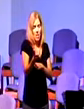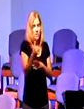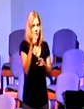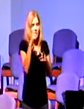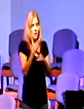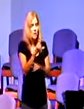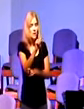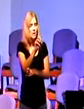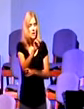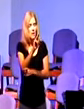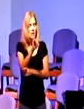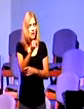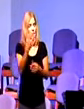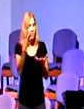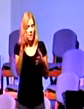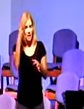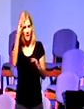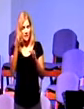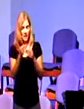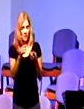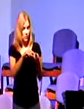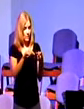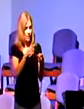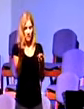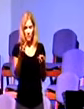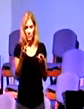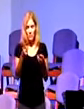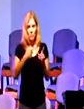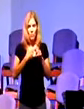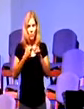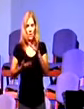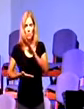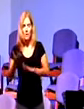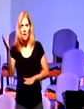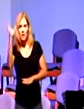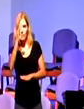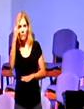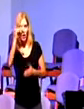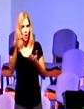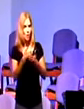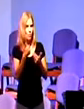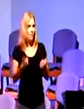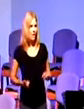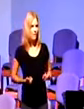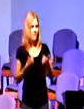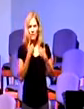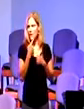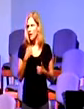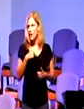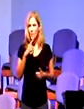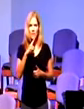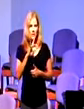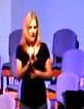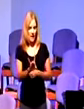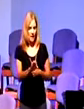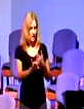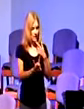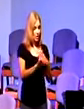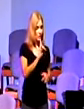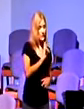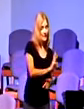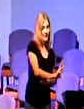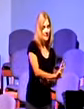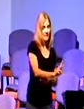Tanya. So I decided that Tanya and I would run away in search of a new life. I was only 8 and she was only